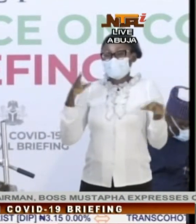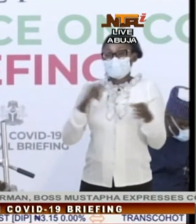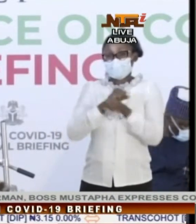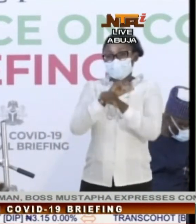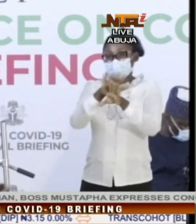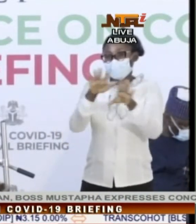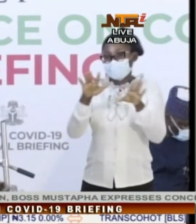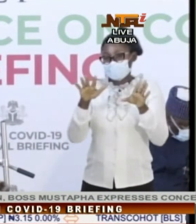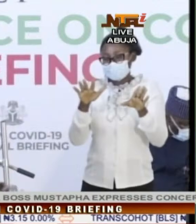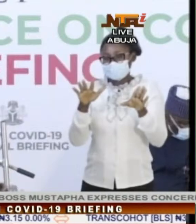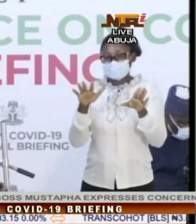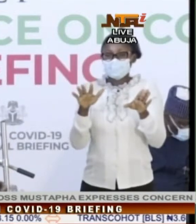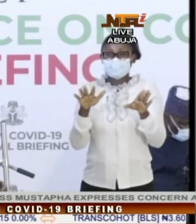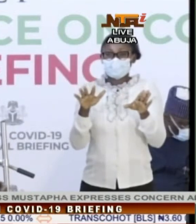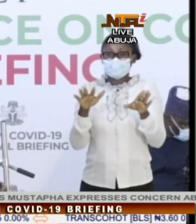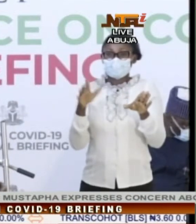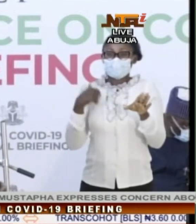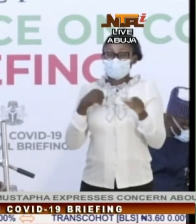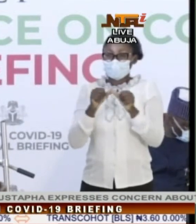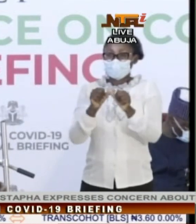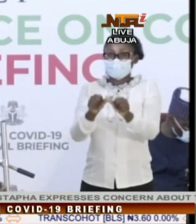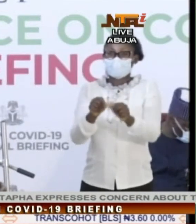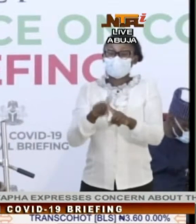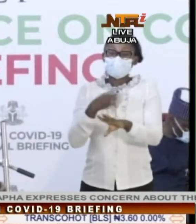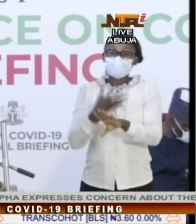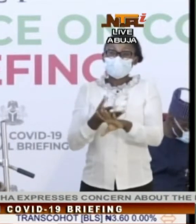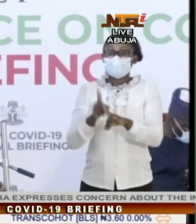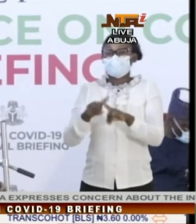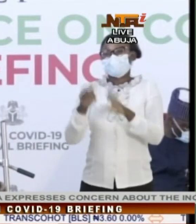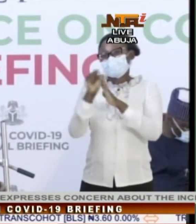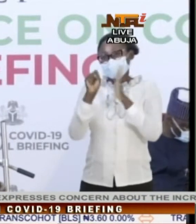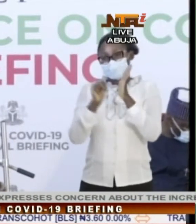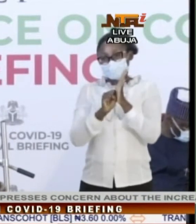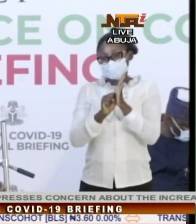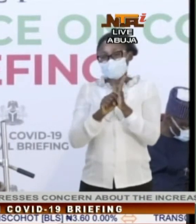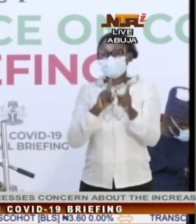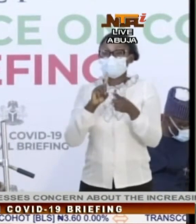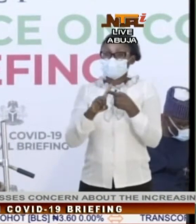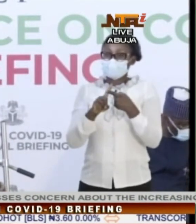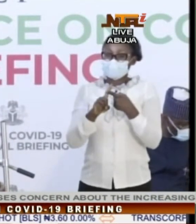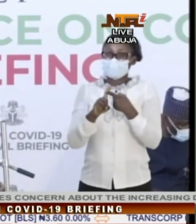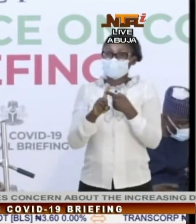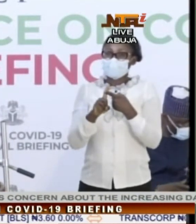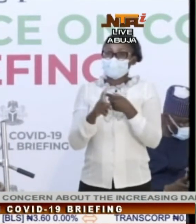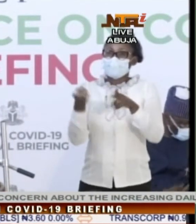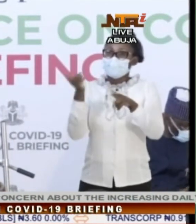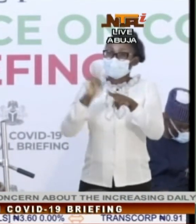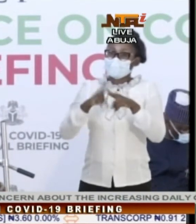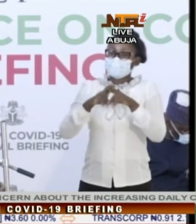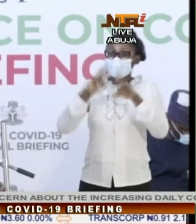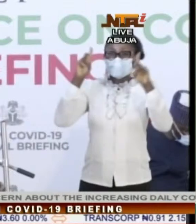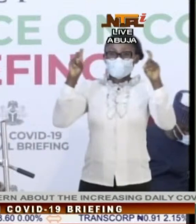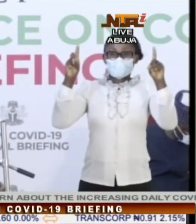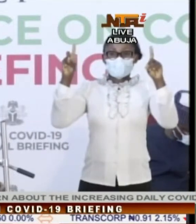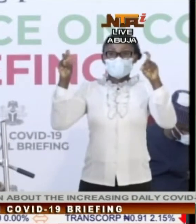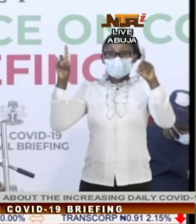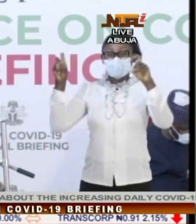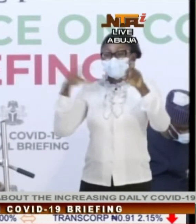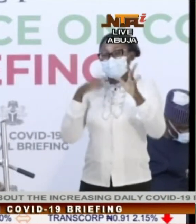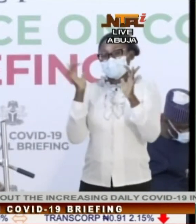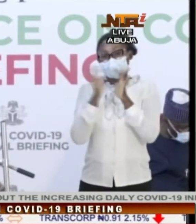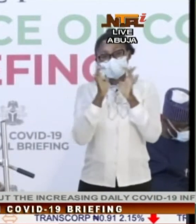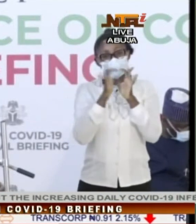virus. We continue to appeal to the states to increase testing and contact